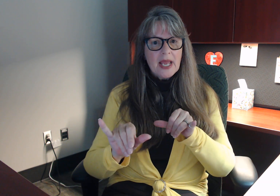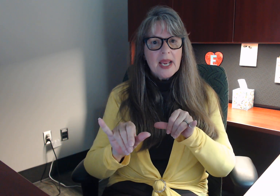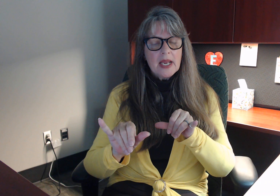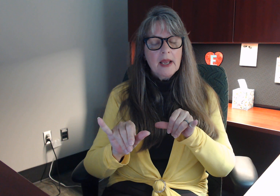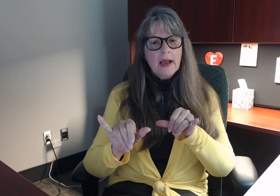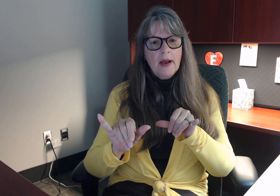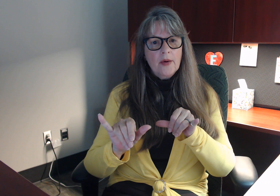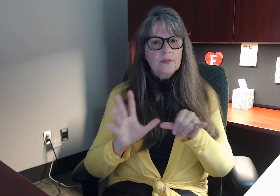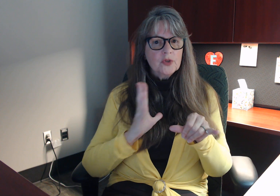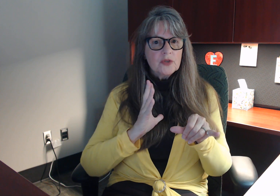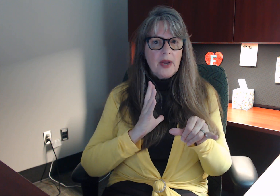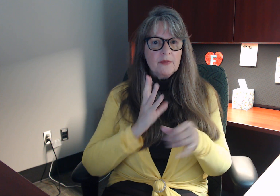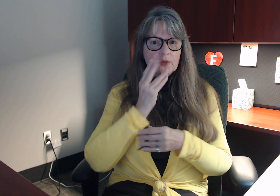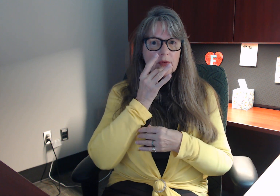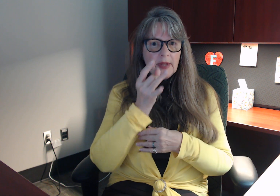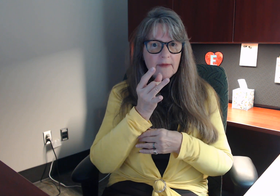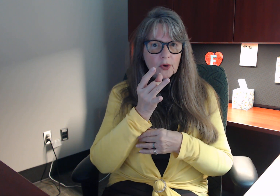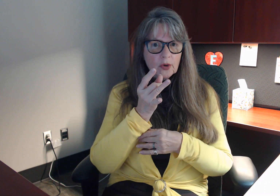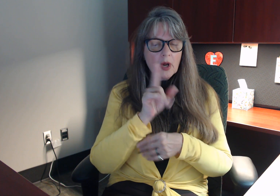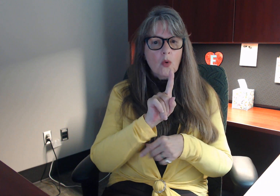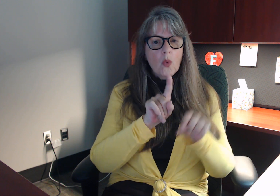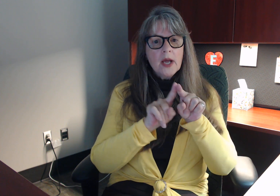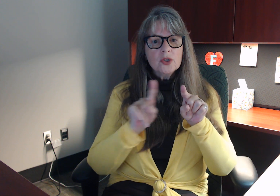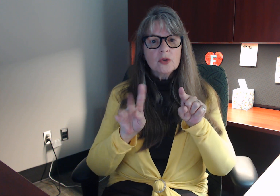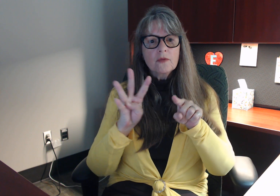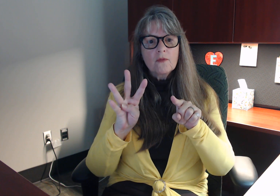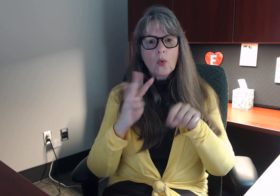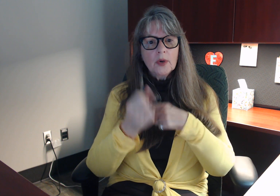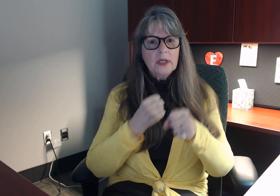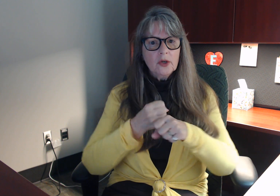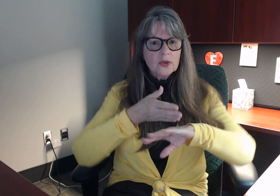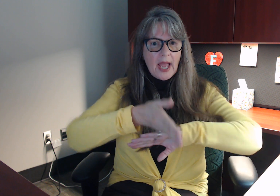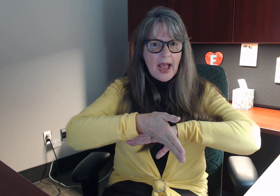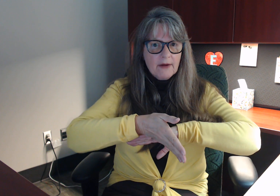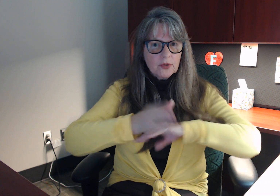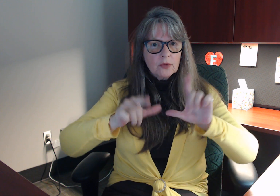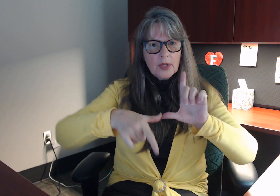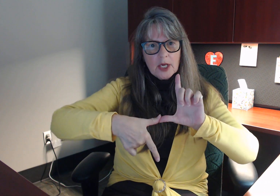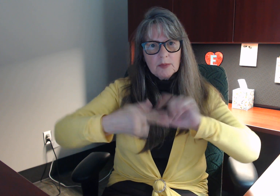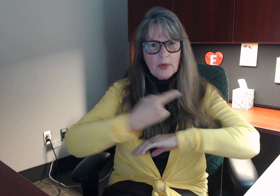stay just fine for flavor 1 to 4 years after the expiration